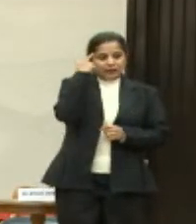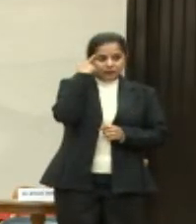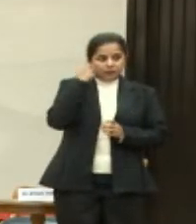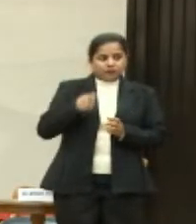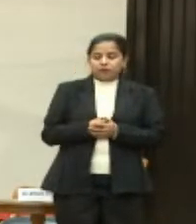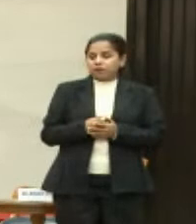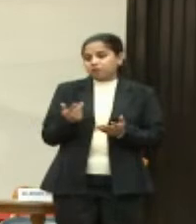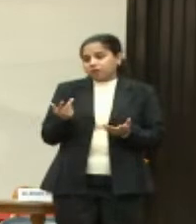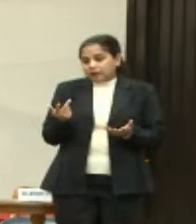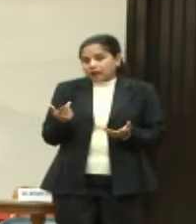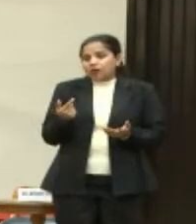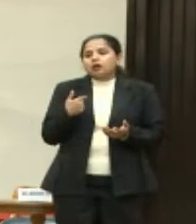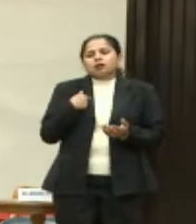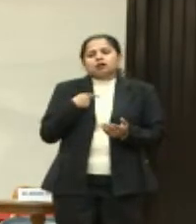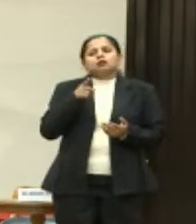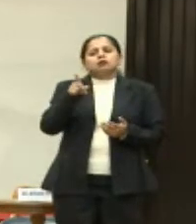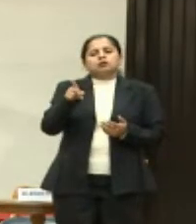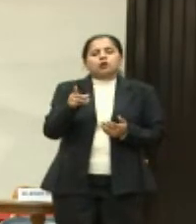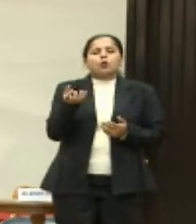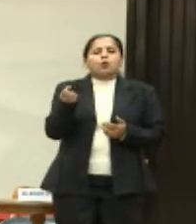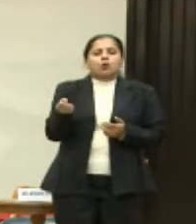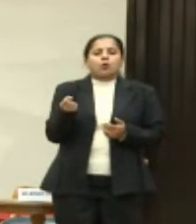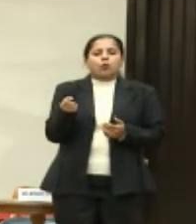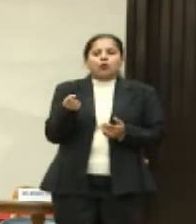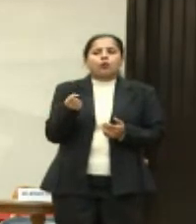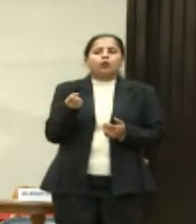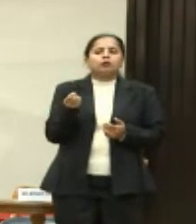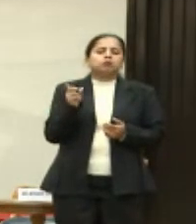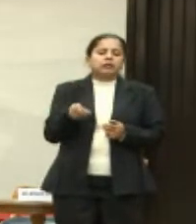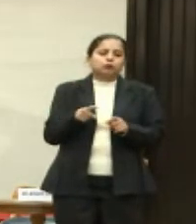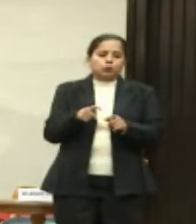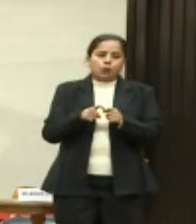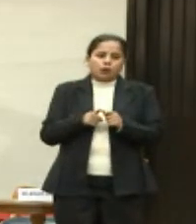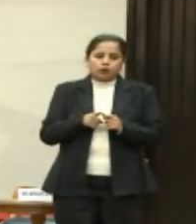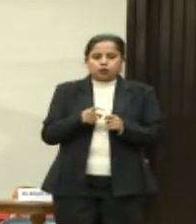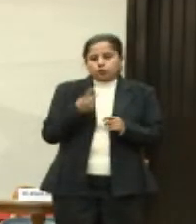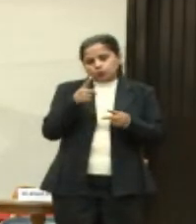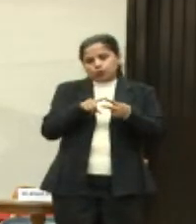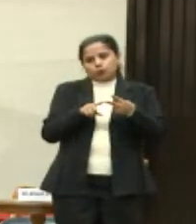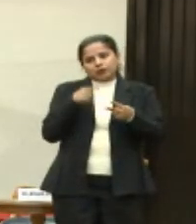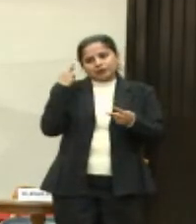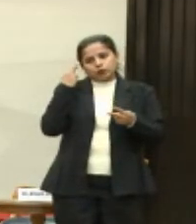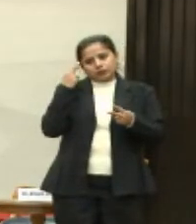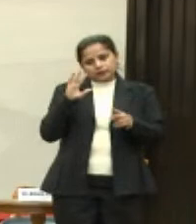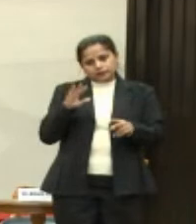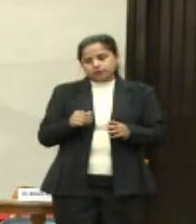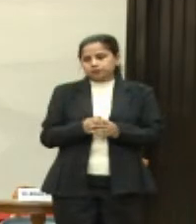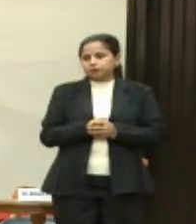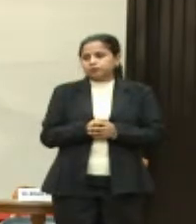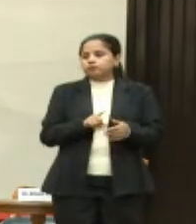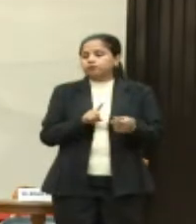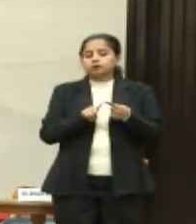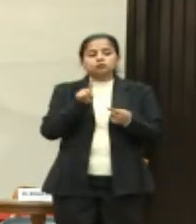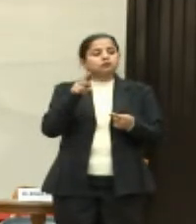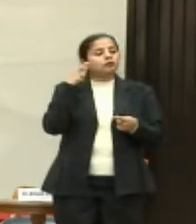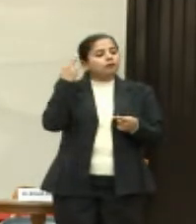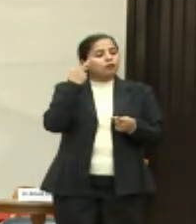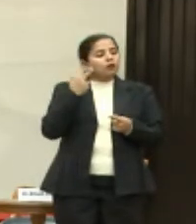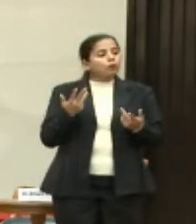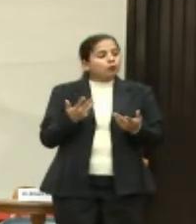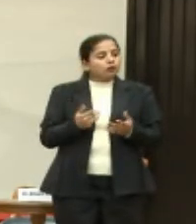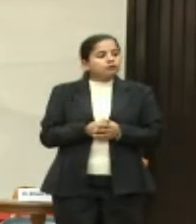I will duck the question for a very valid reason. Two reasons. One is, when I